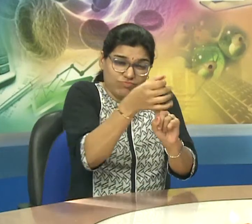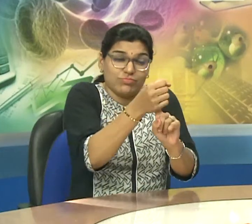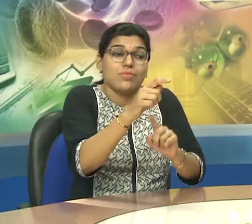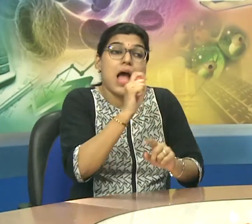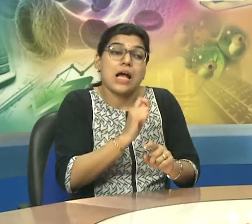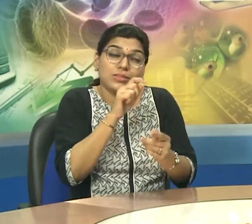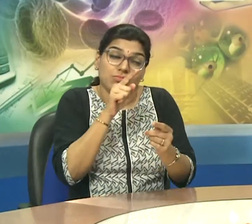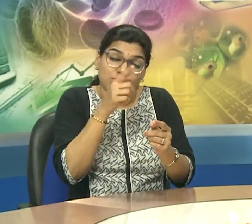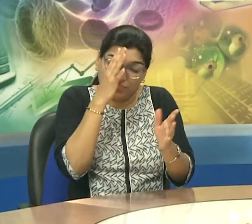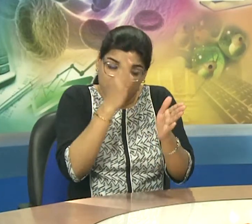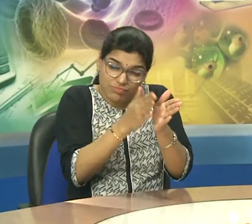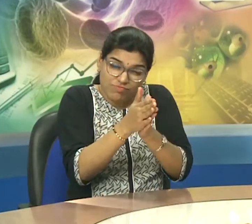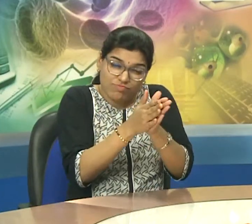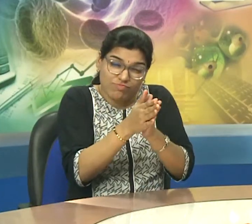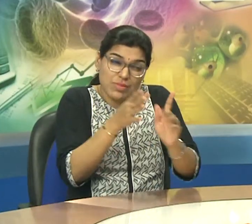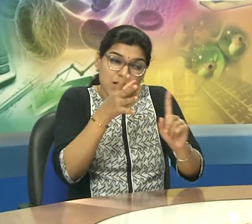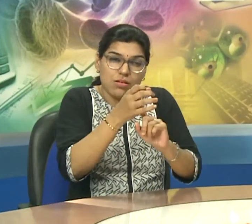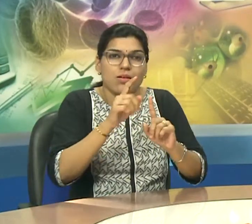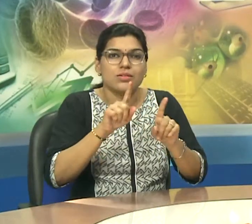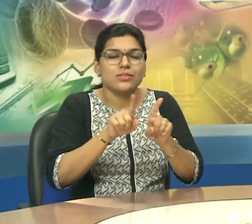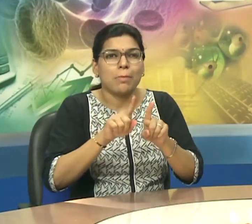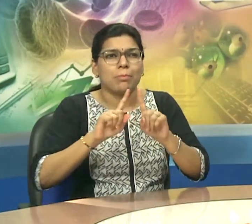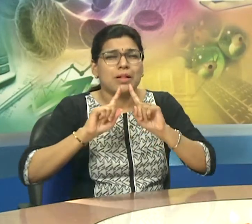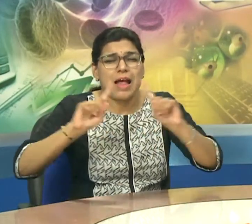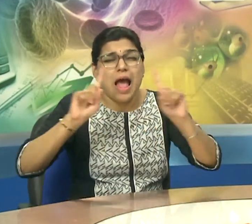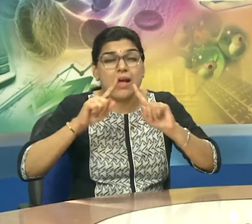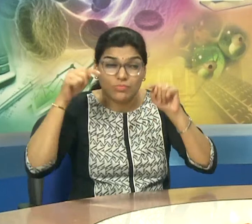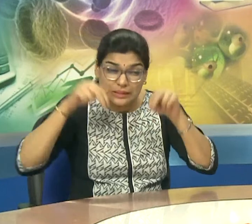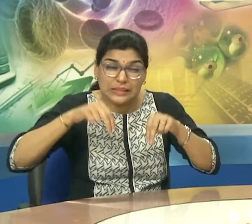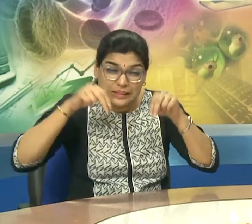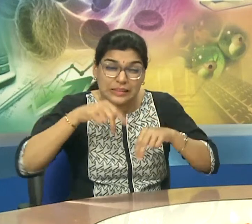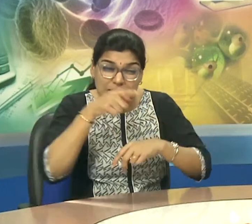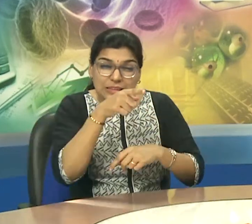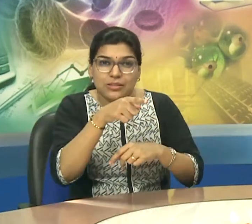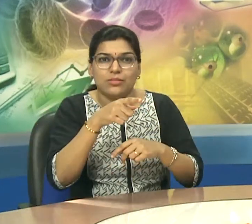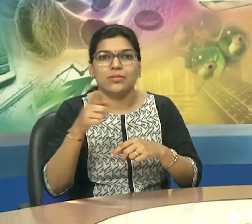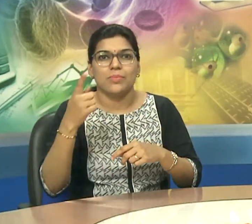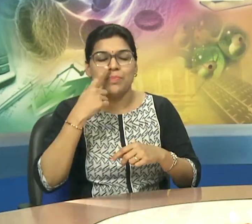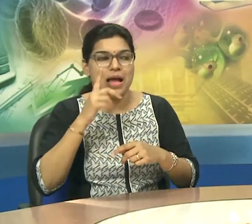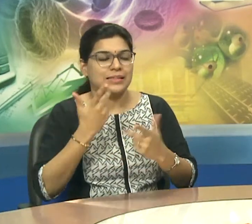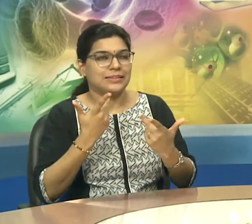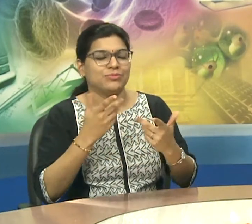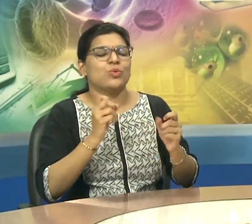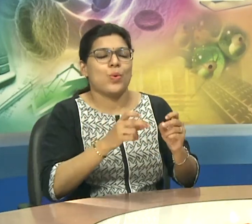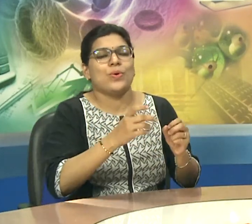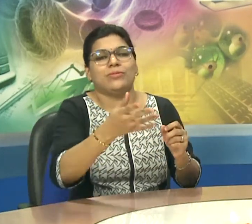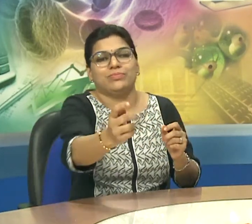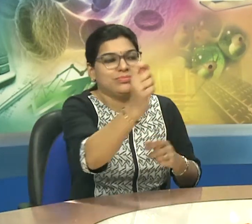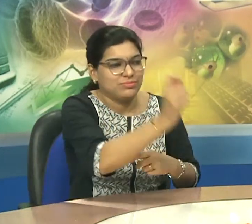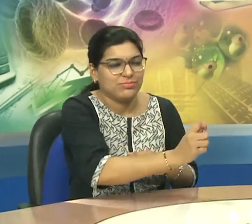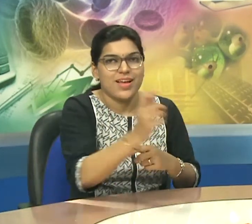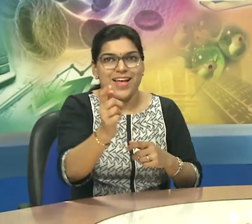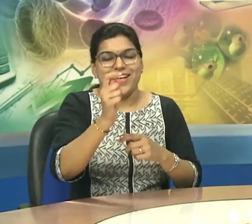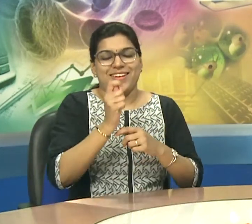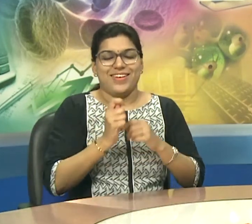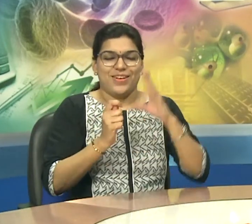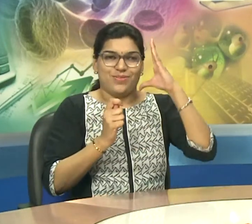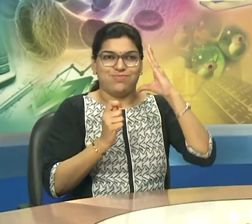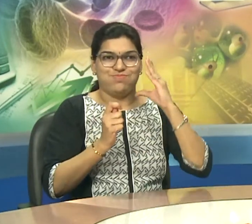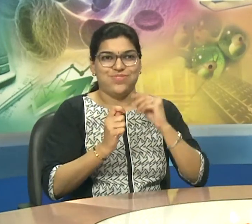because child wants the ice cream. So then he or she starts crying, then mother gives the